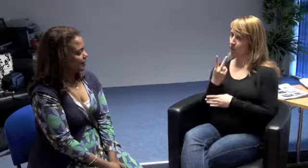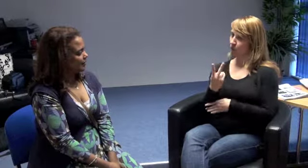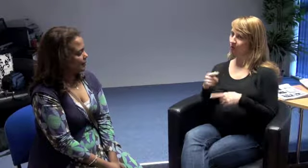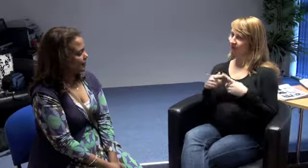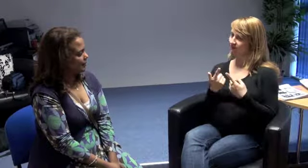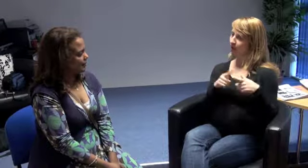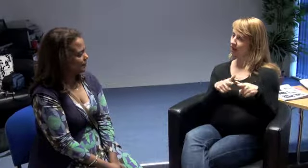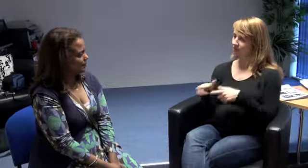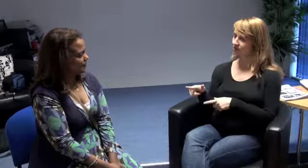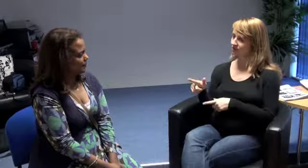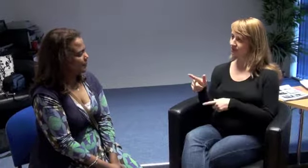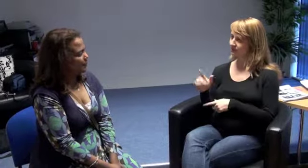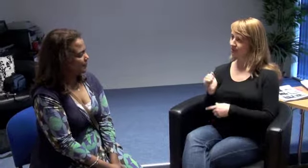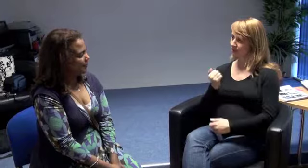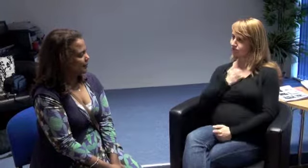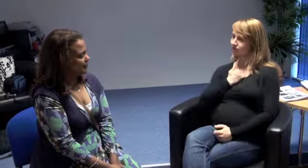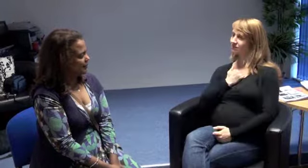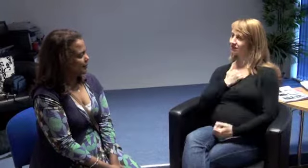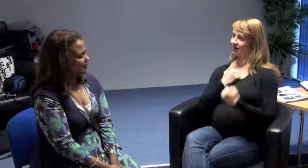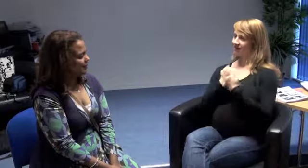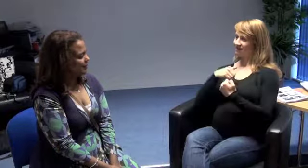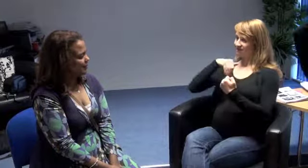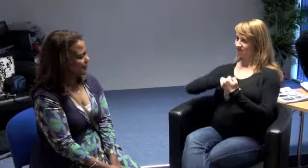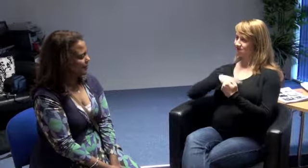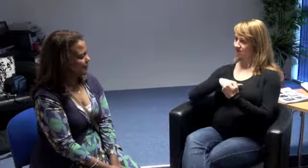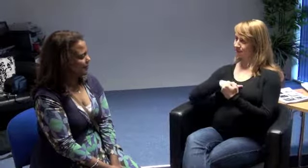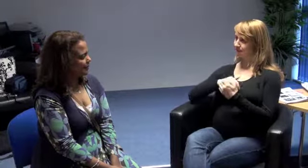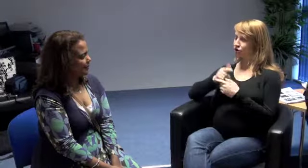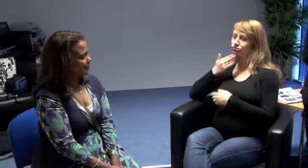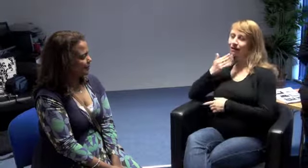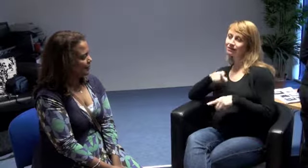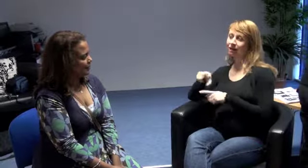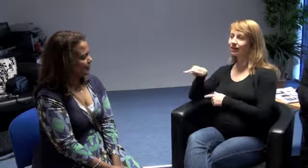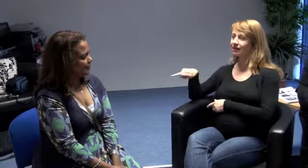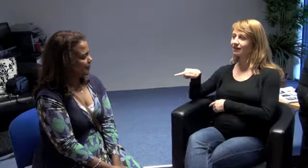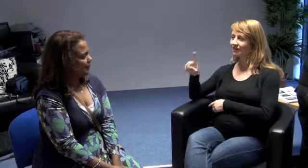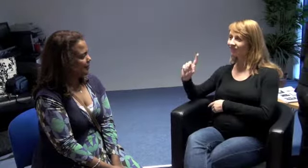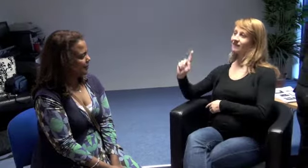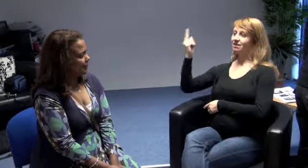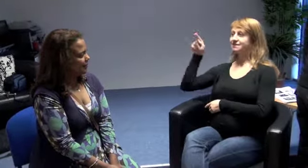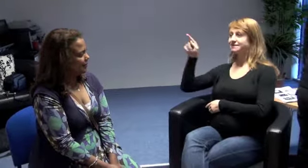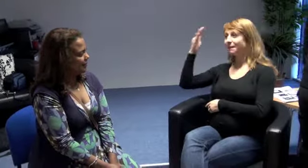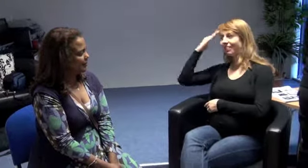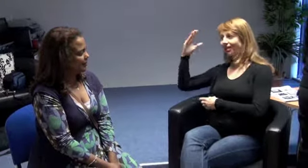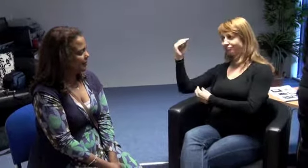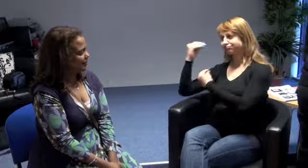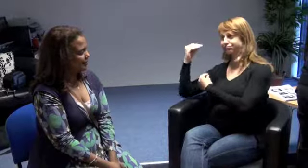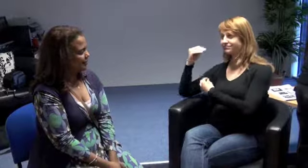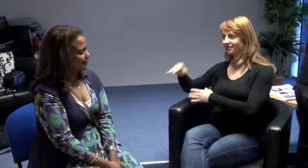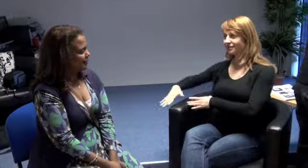So that's meant that I'm working in 2 languages which aren't my native language of Czech, which is my mother